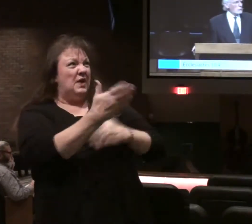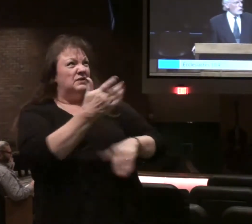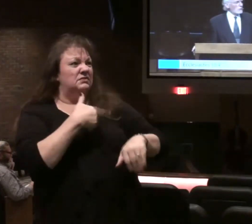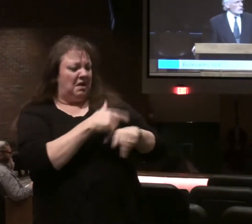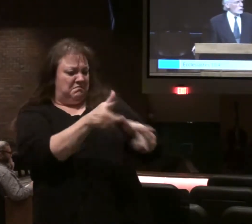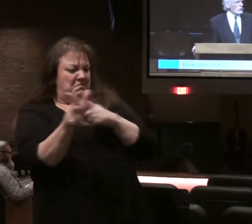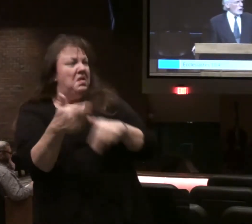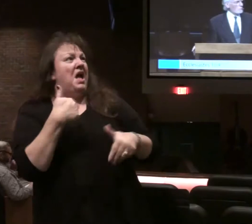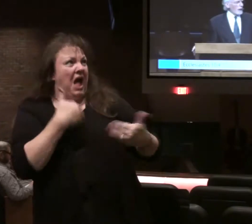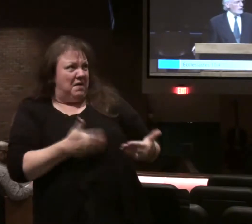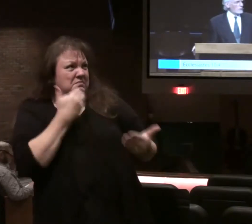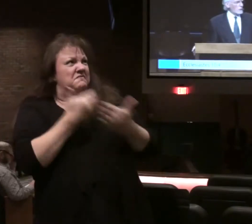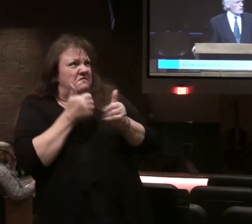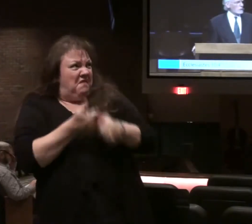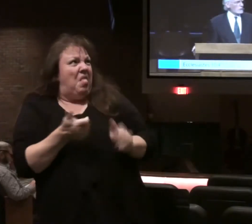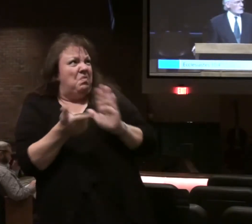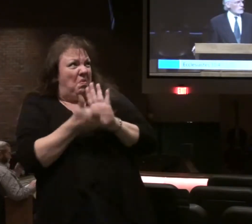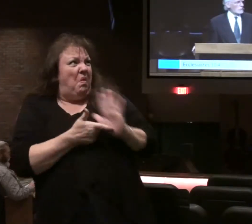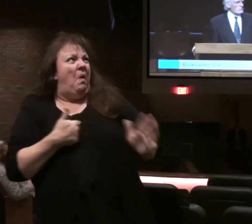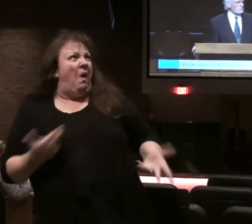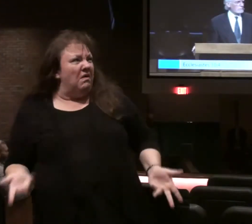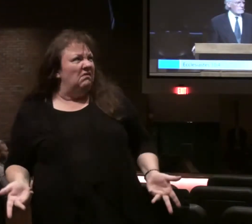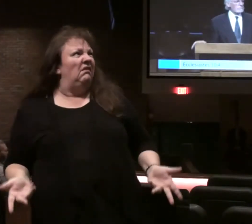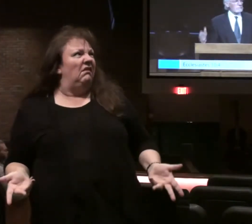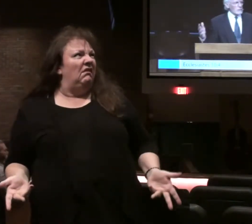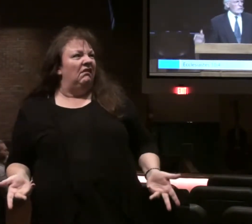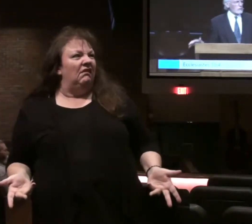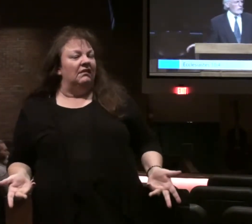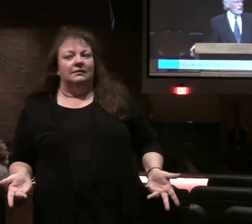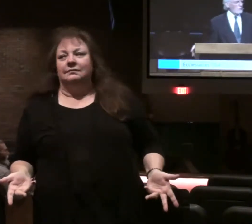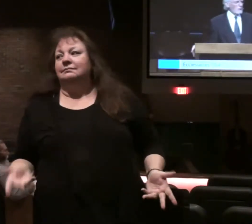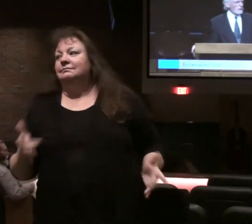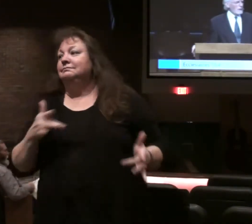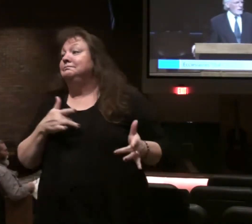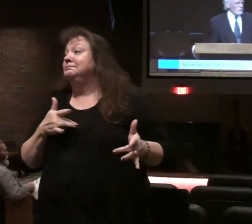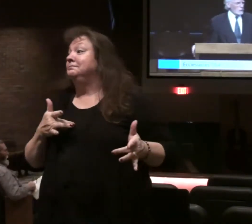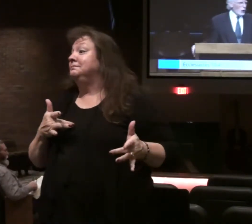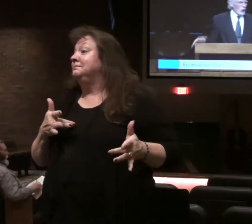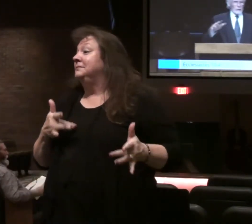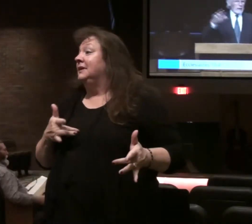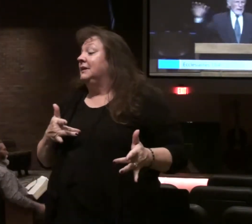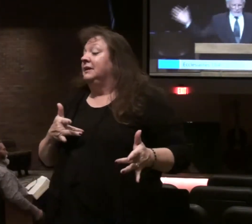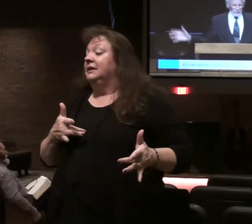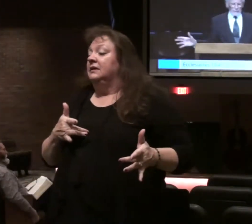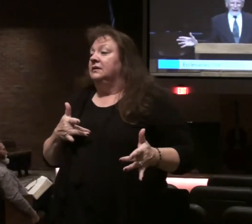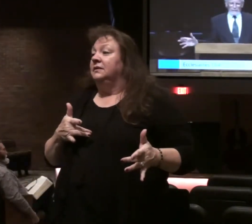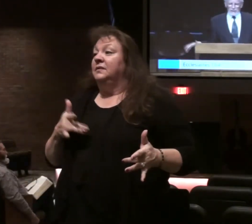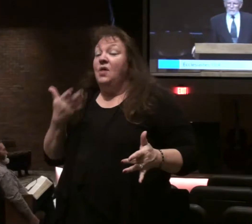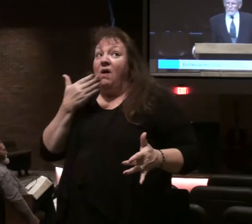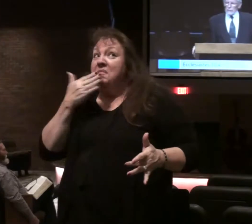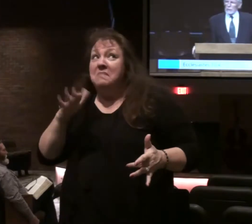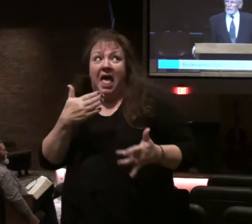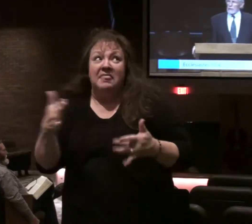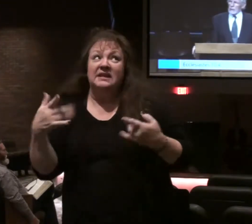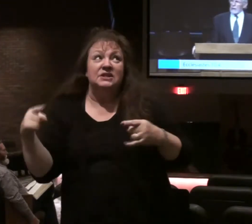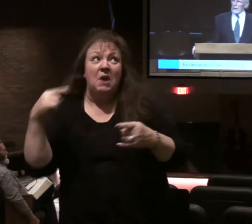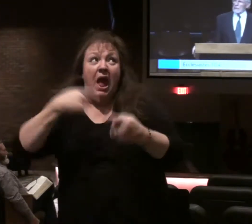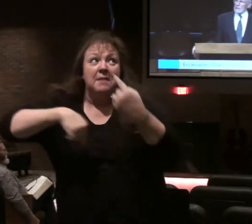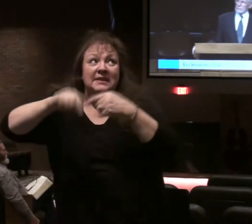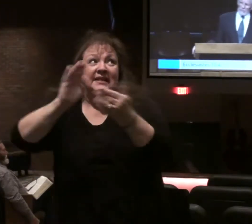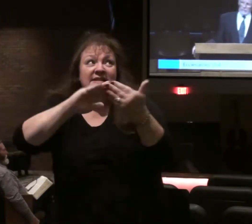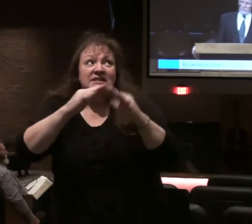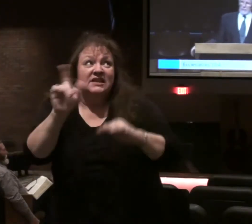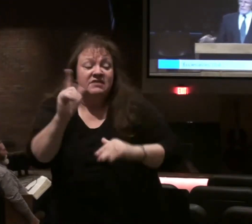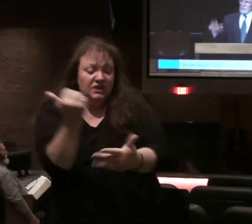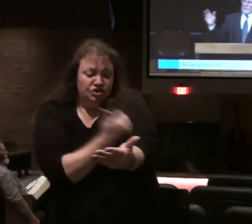than pull over good law-abiding citizens most of the time? With all the other bad things that are going on,